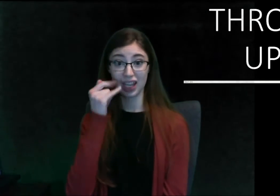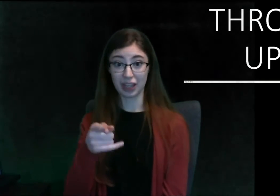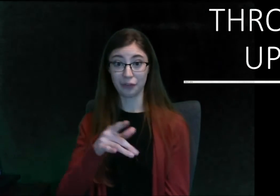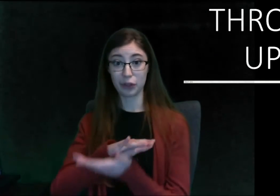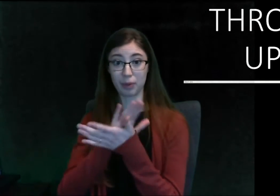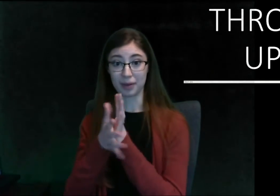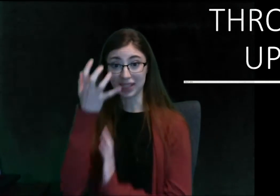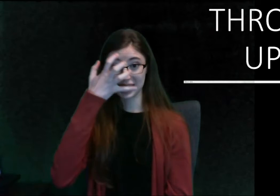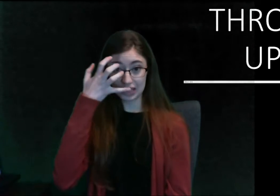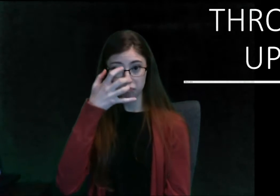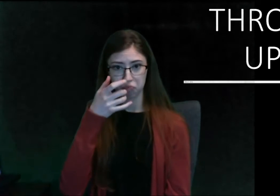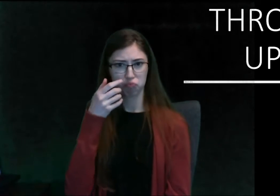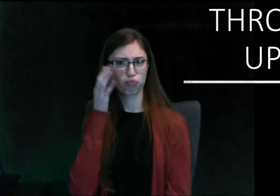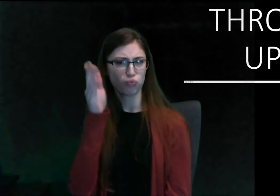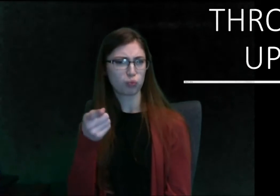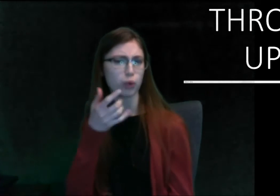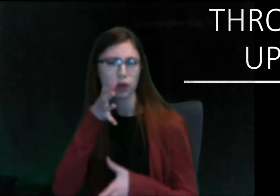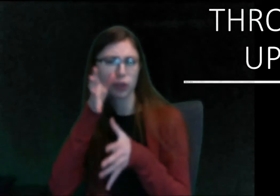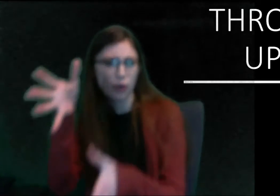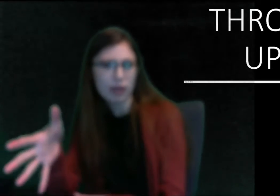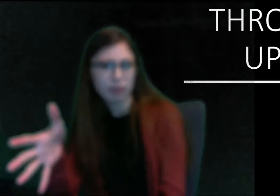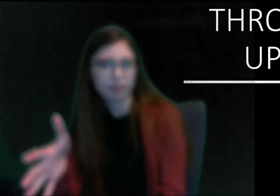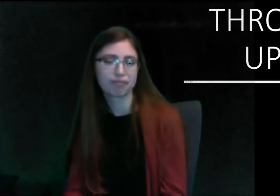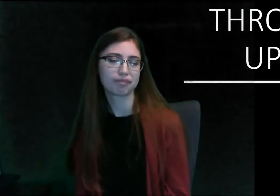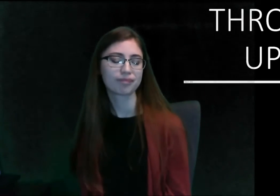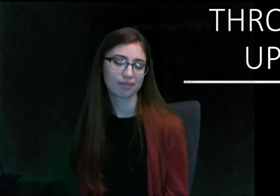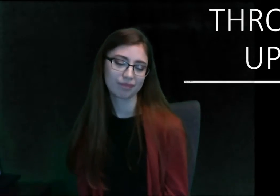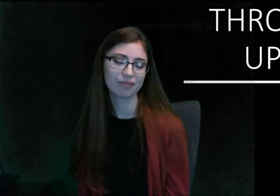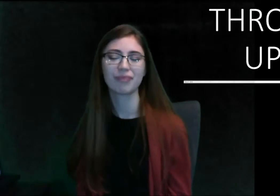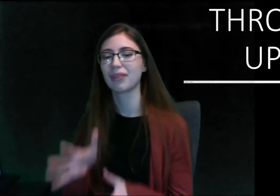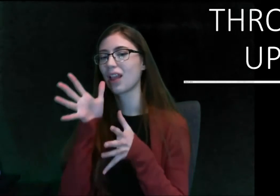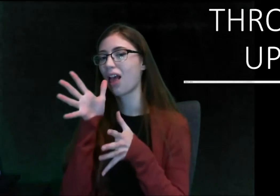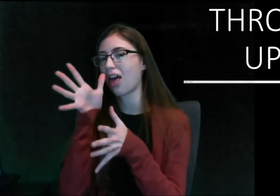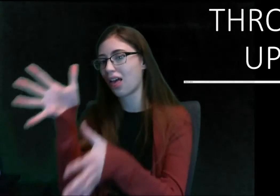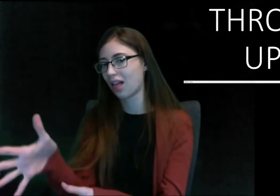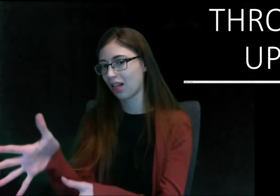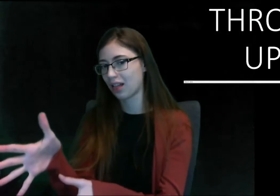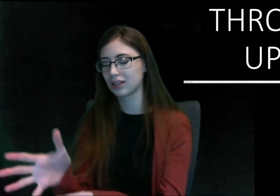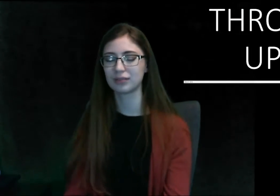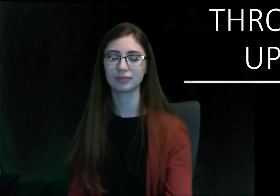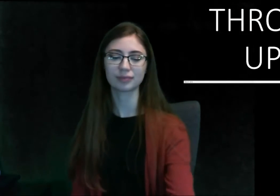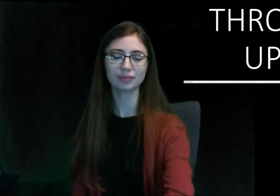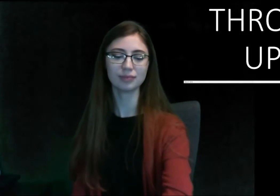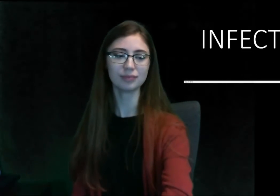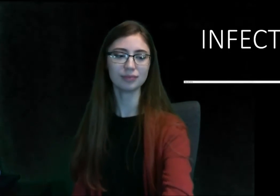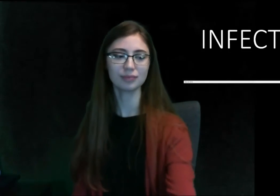If you become dizzy, will you throw up?